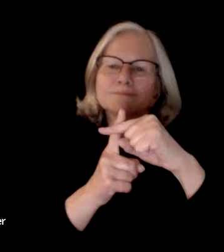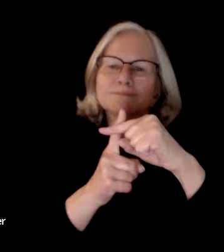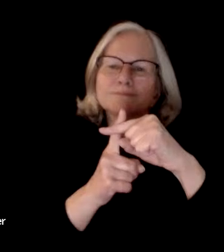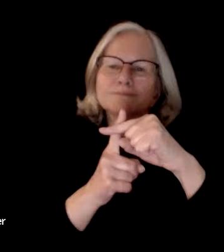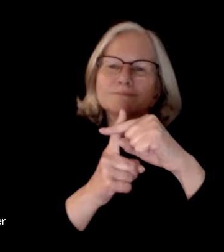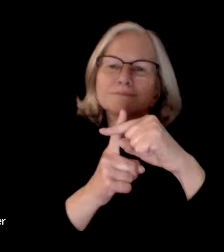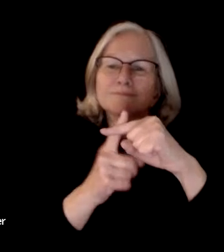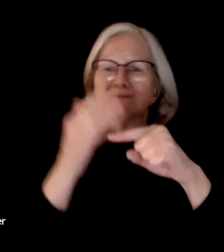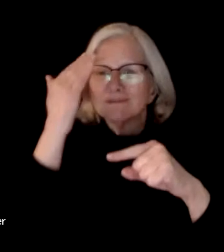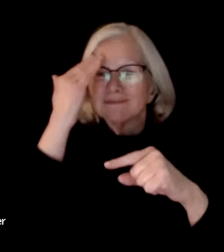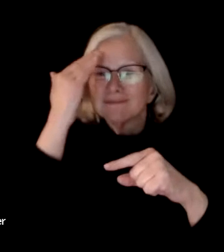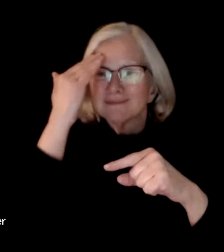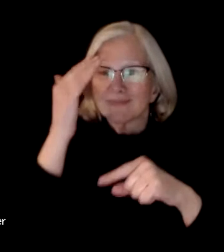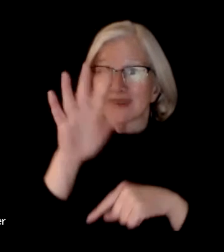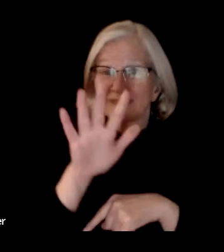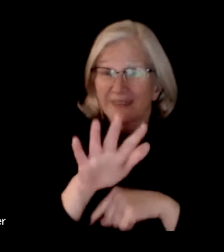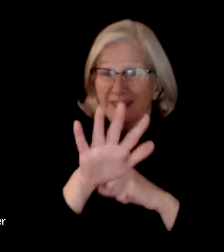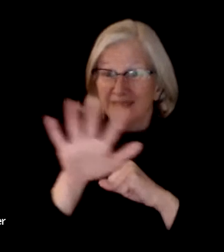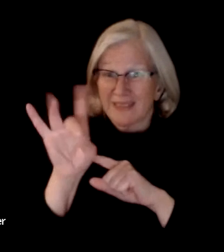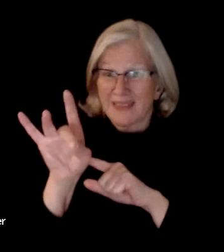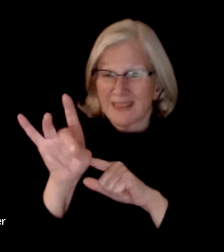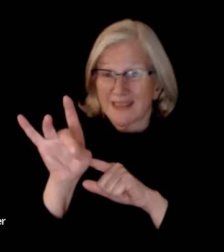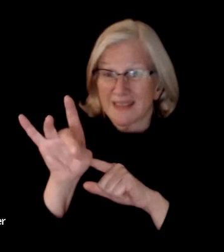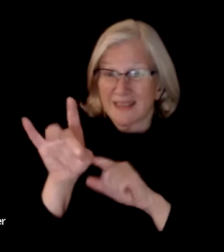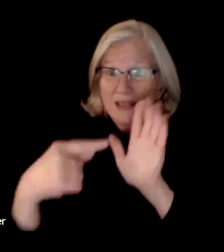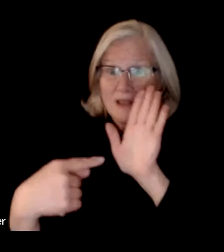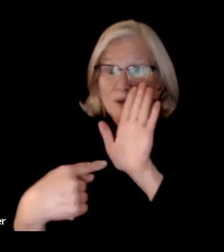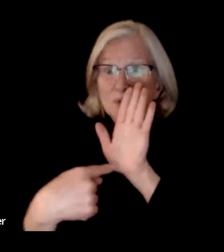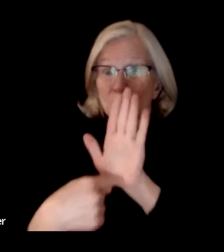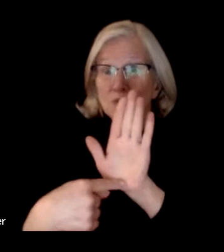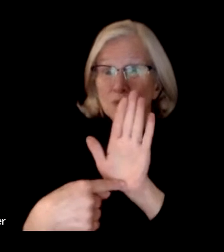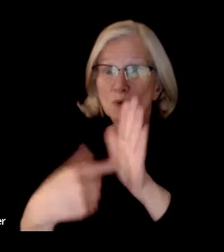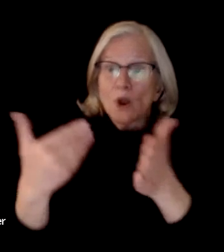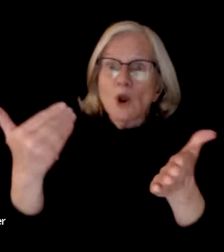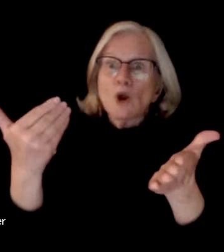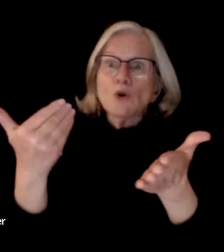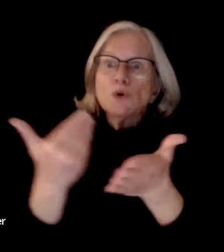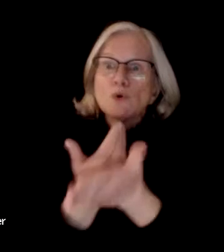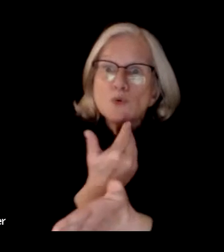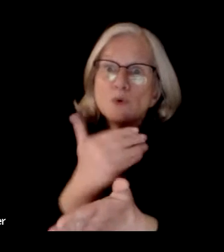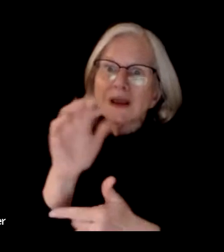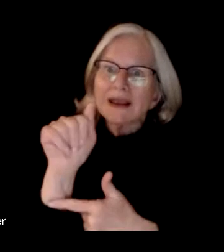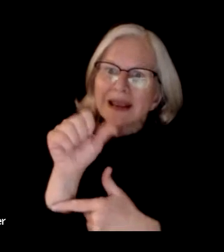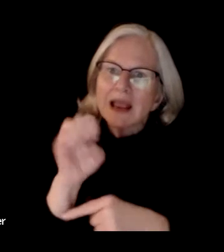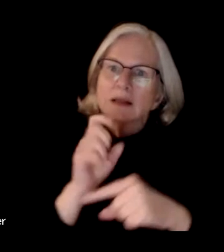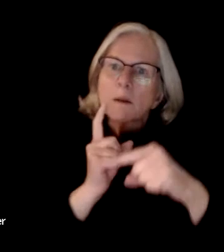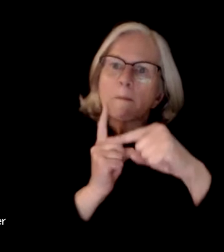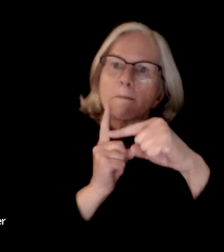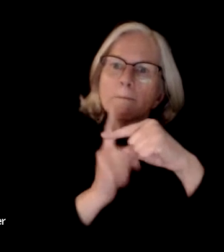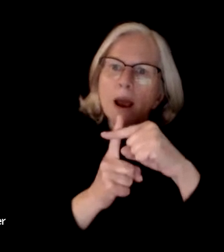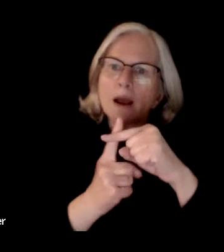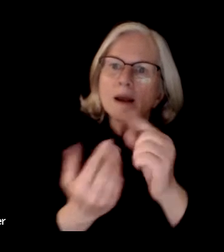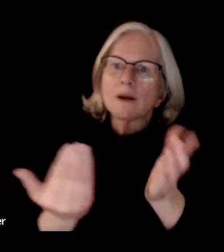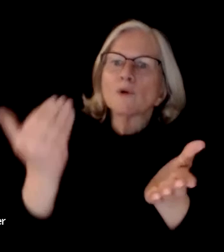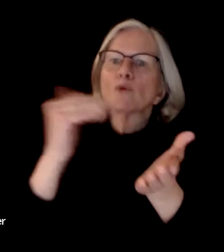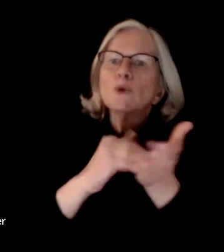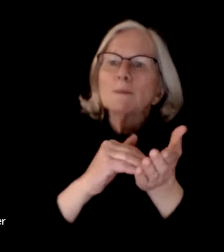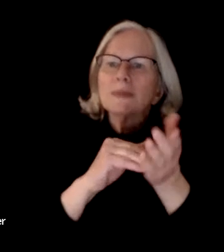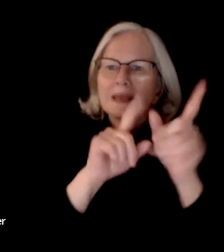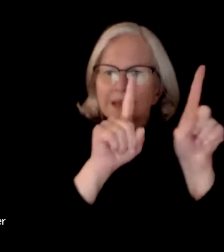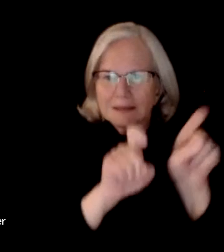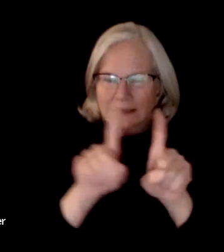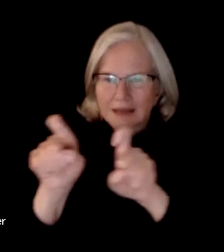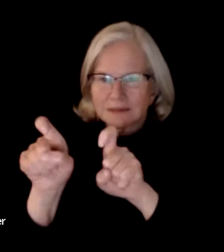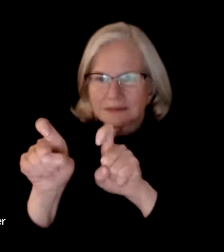558 positive tests represent both new COVID cases and repeat tests on COVID cases. So the number of